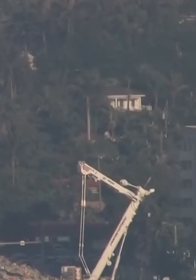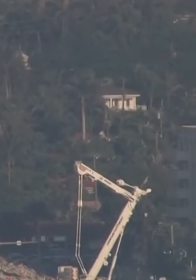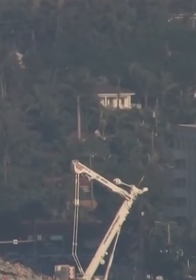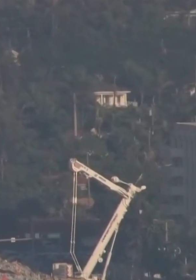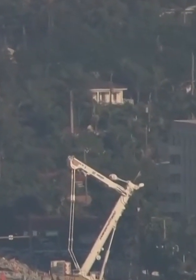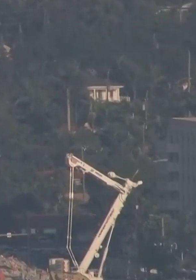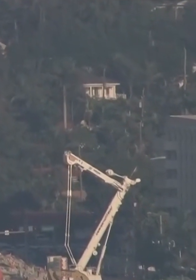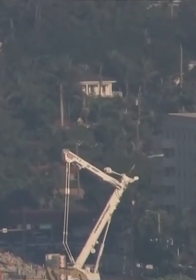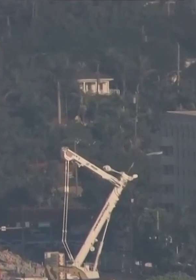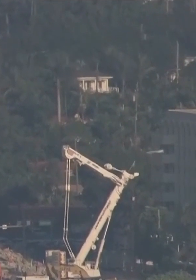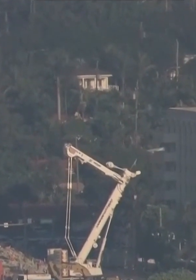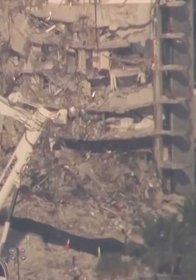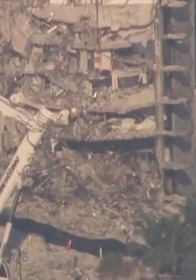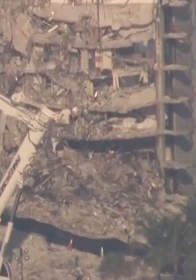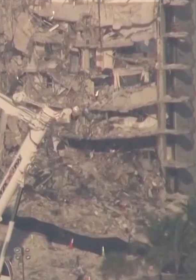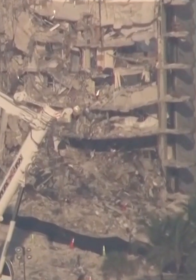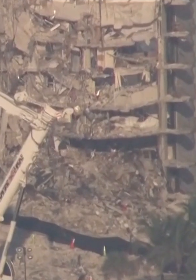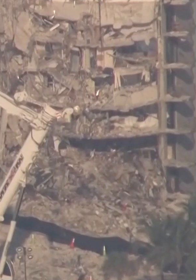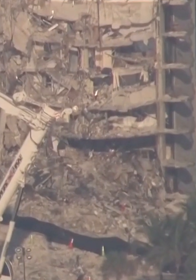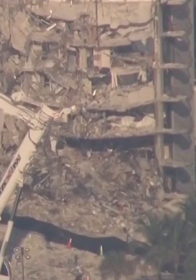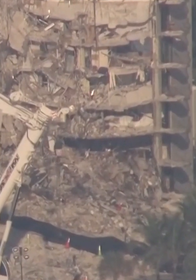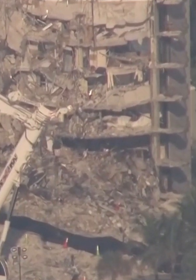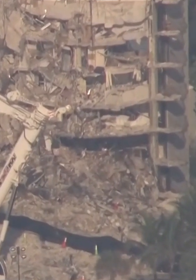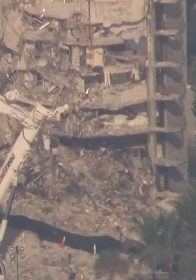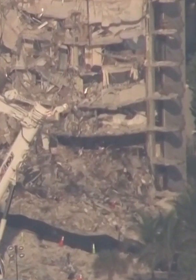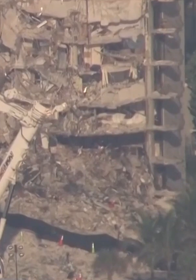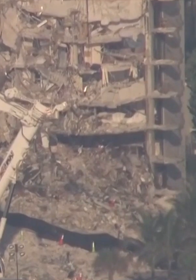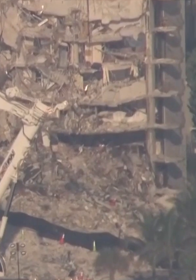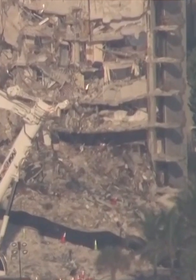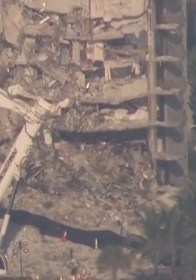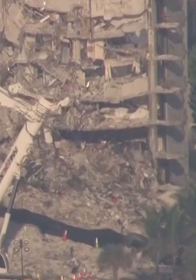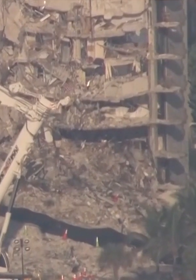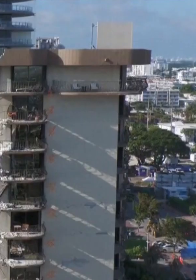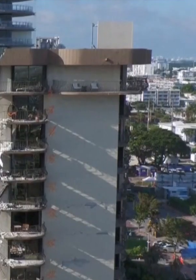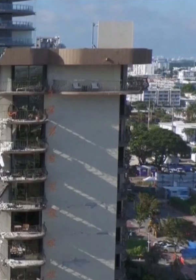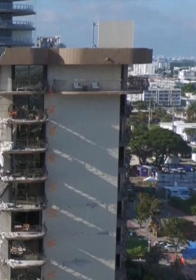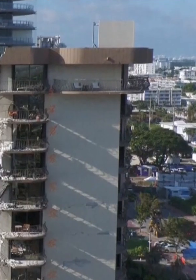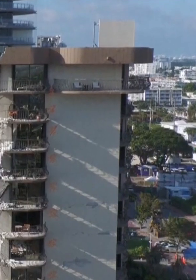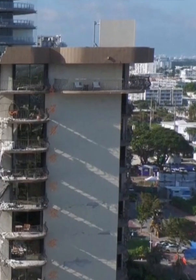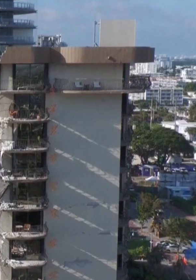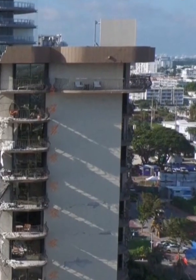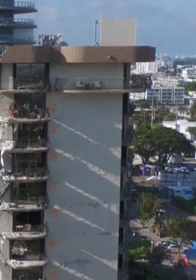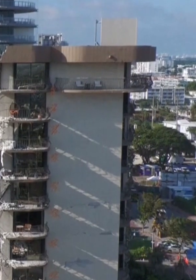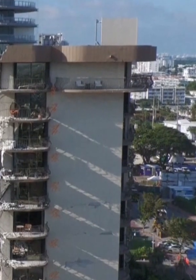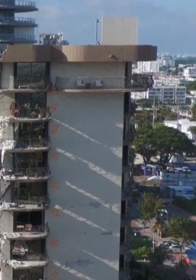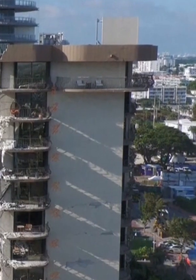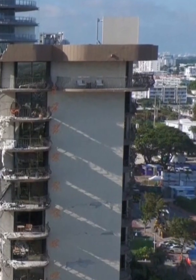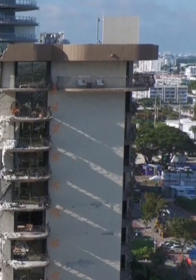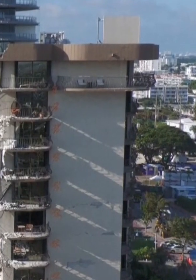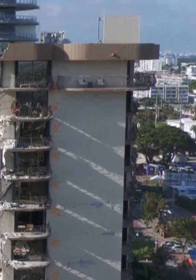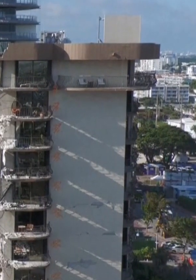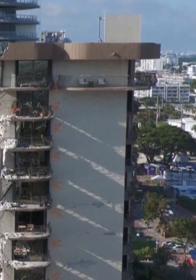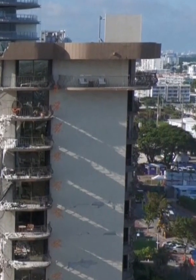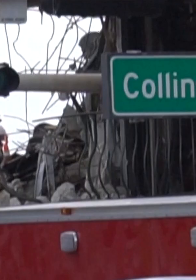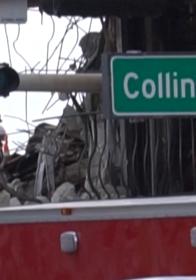While Miami-Dade County's mayor said on Sunday that she did not know when the demolition of the still-standing portion of Champlain Tower South would occur, she made